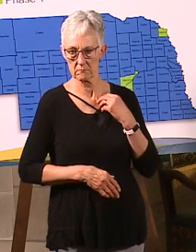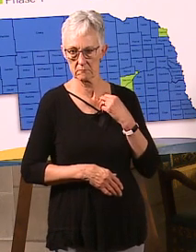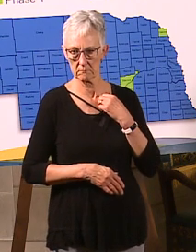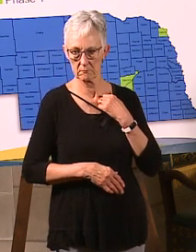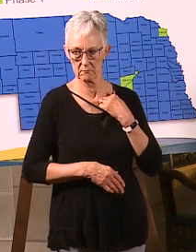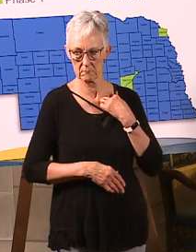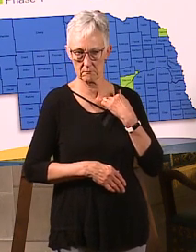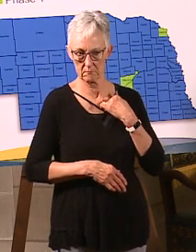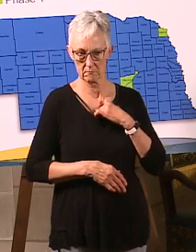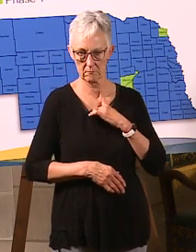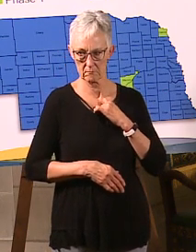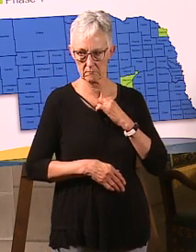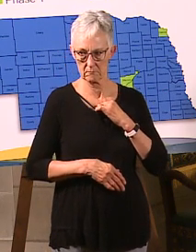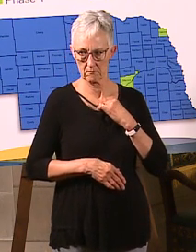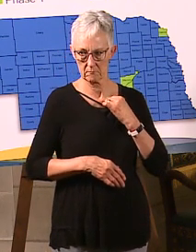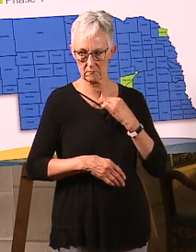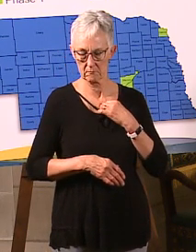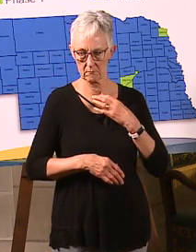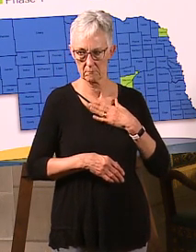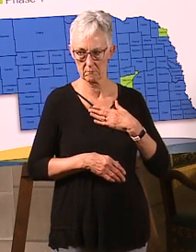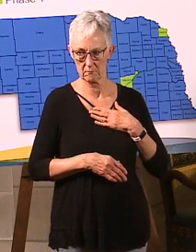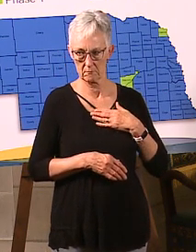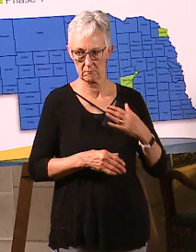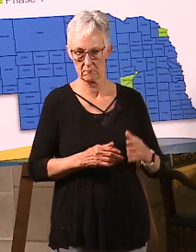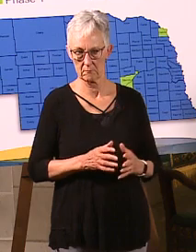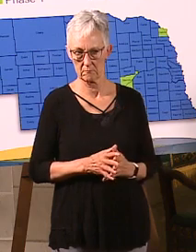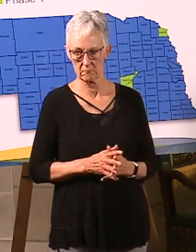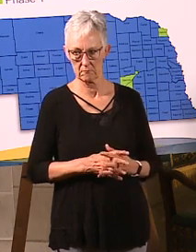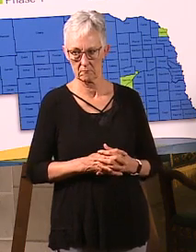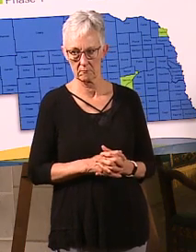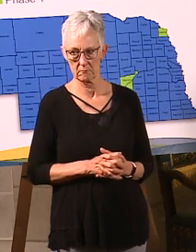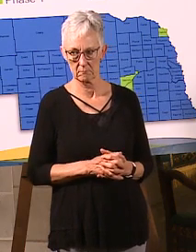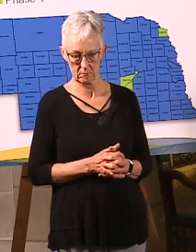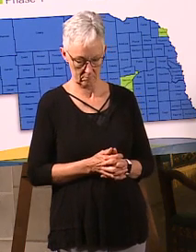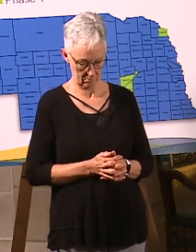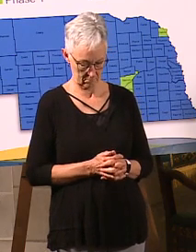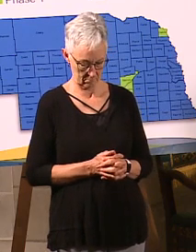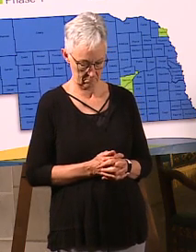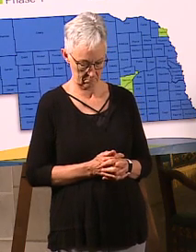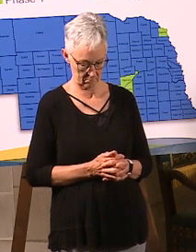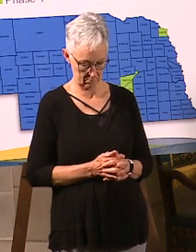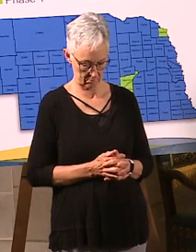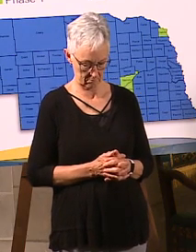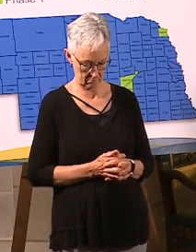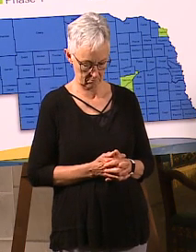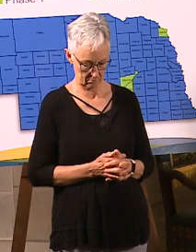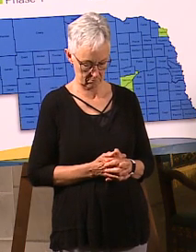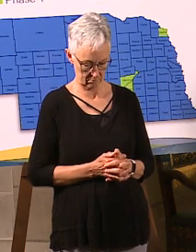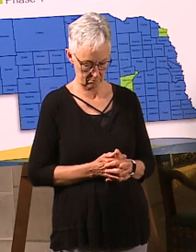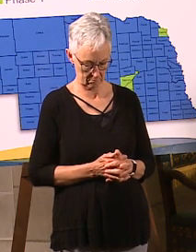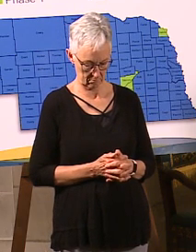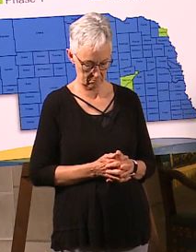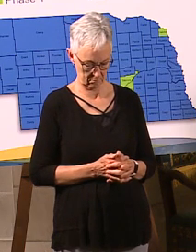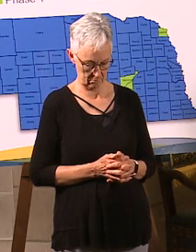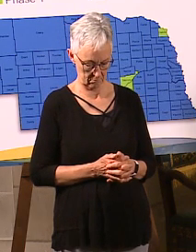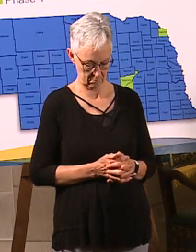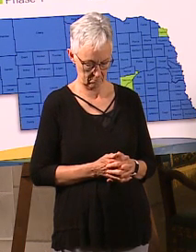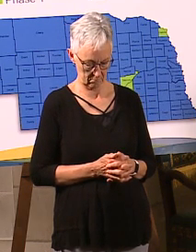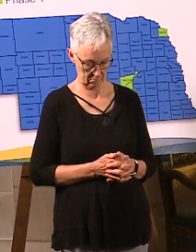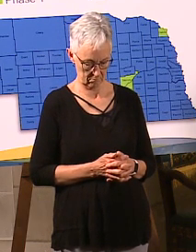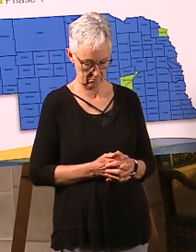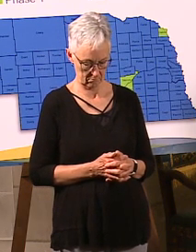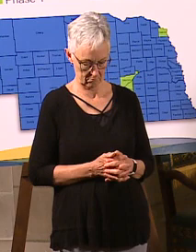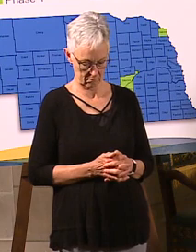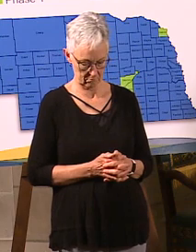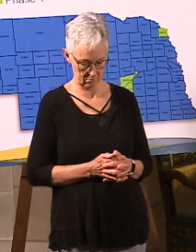you give the opinion of why it's appropriate to lift restrictions despite the availability, such a low slim margin, and that